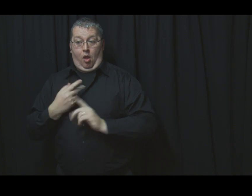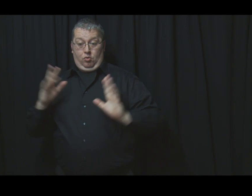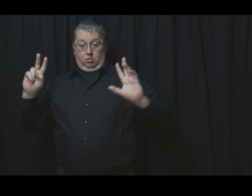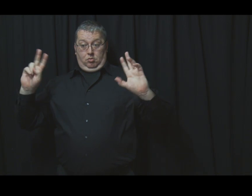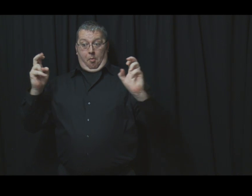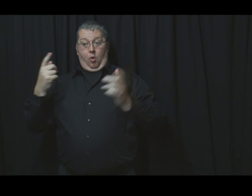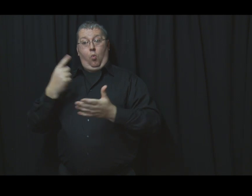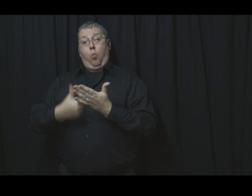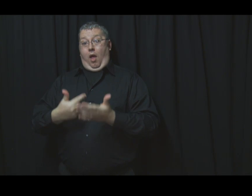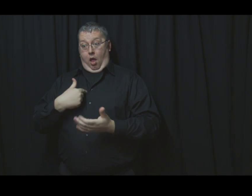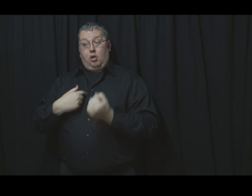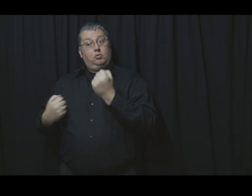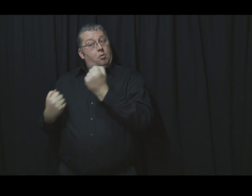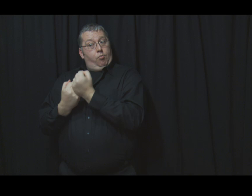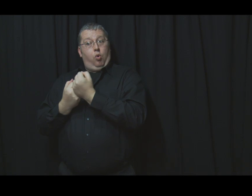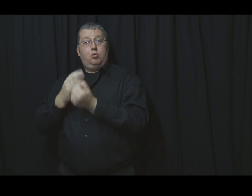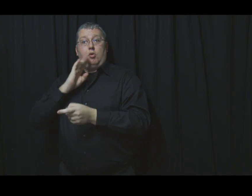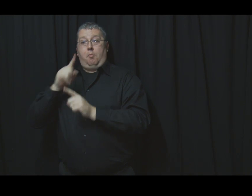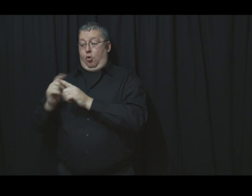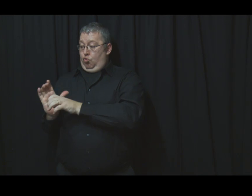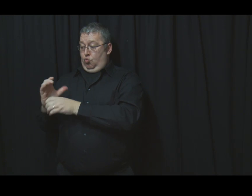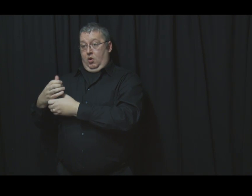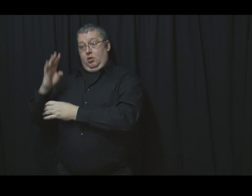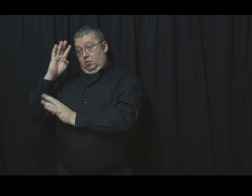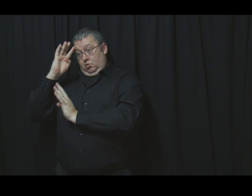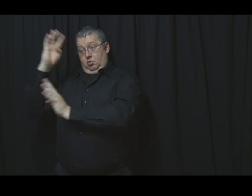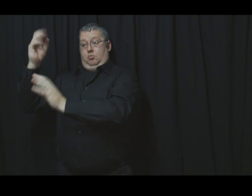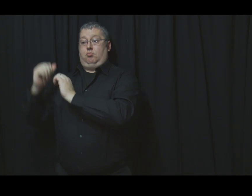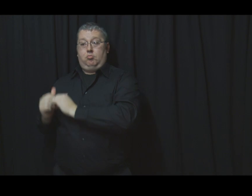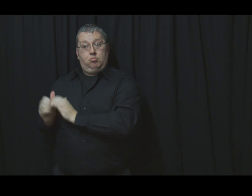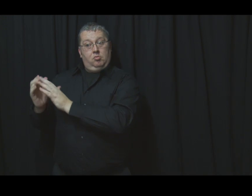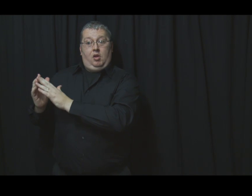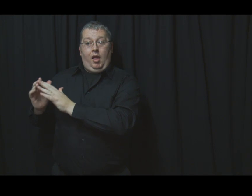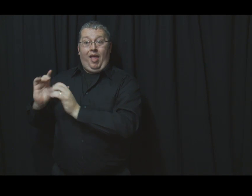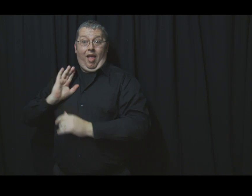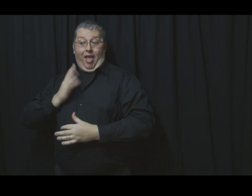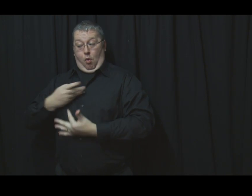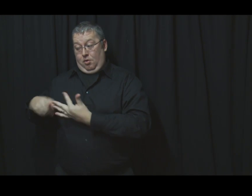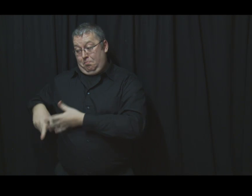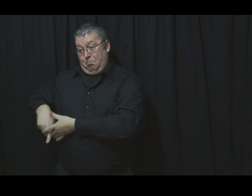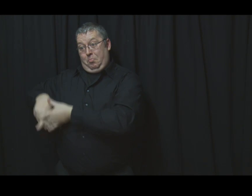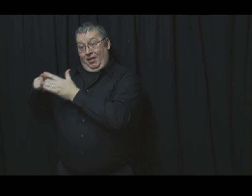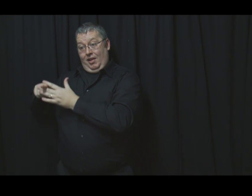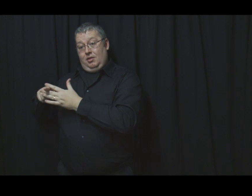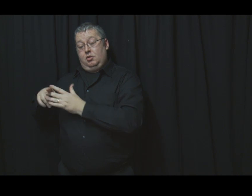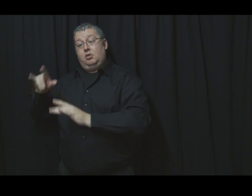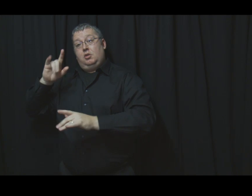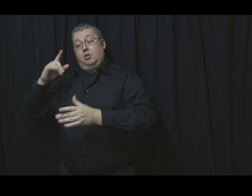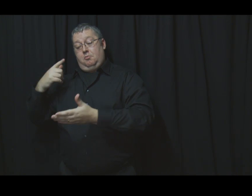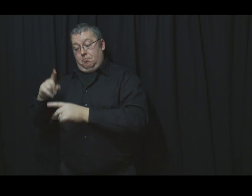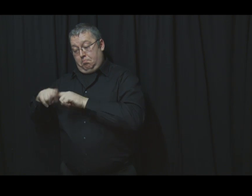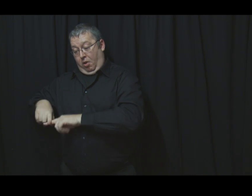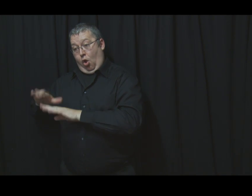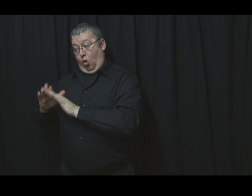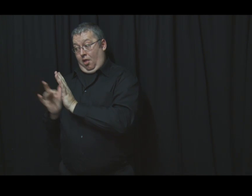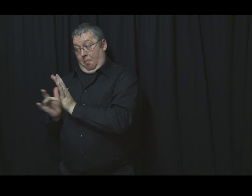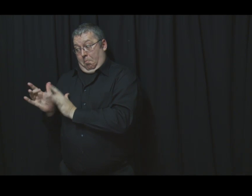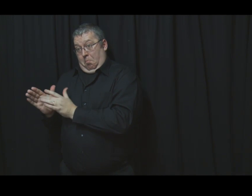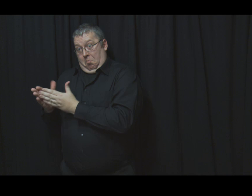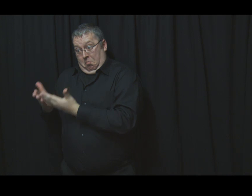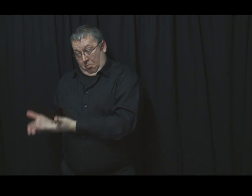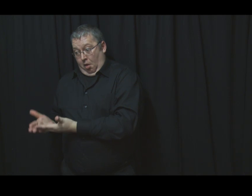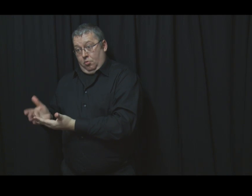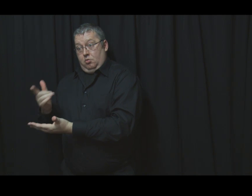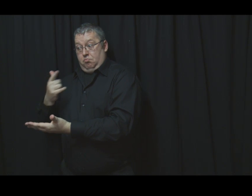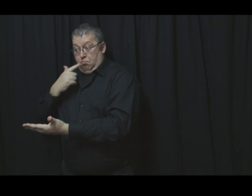I affirmed concerning creation, if our origins or historical science based on the Bible's account of origins